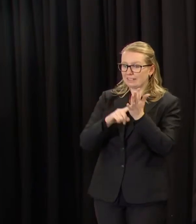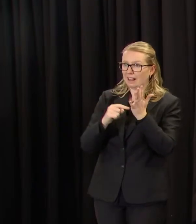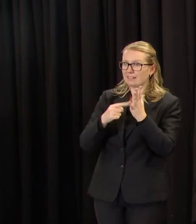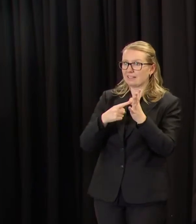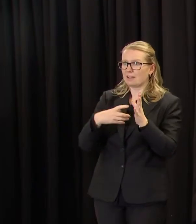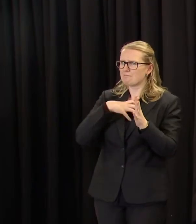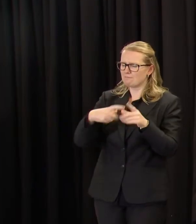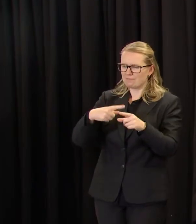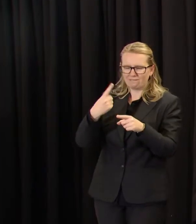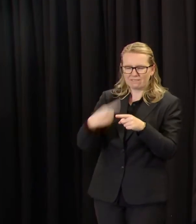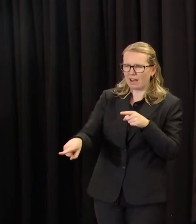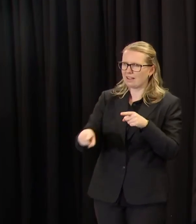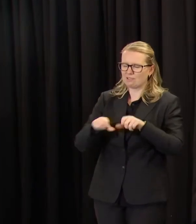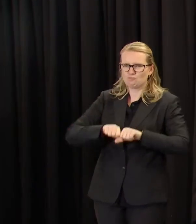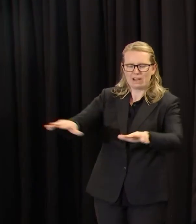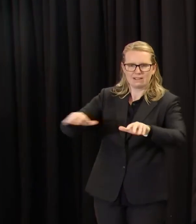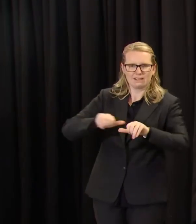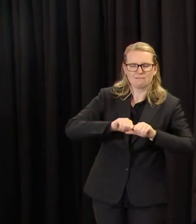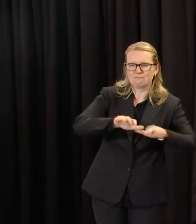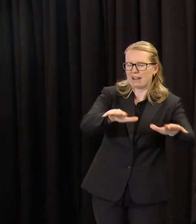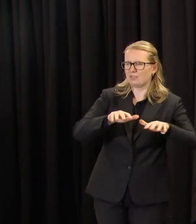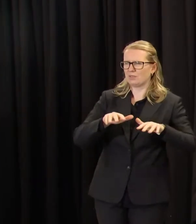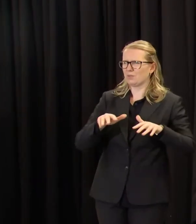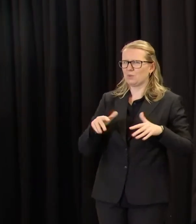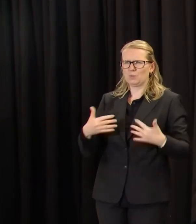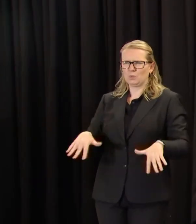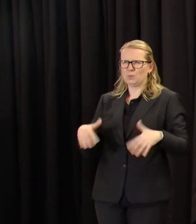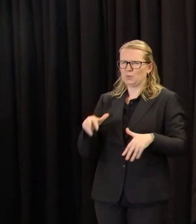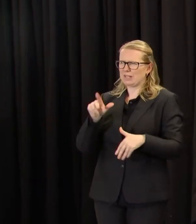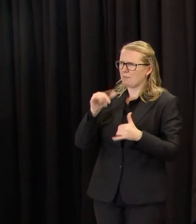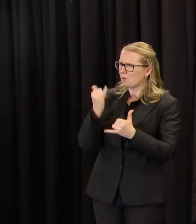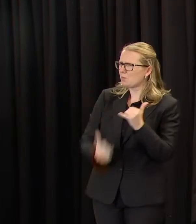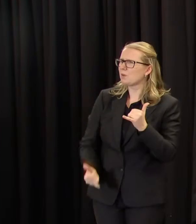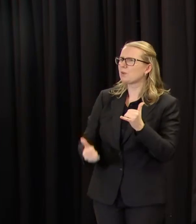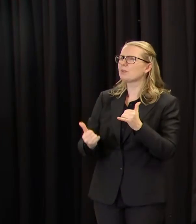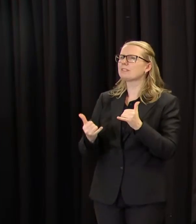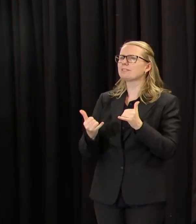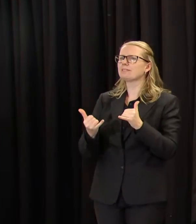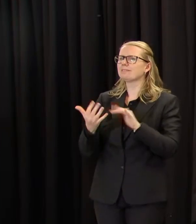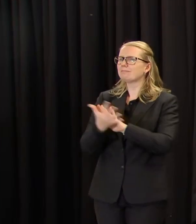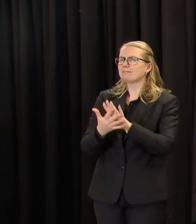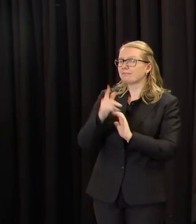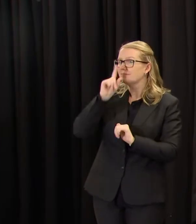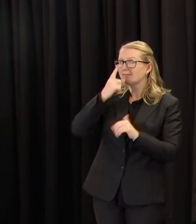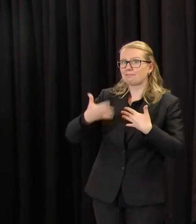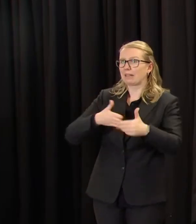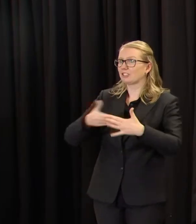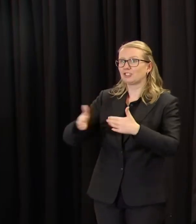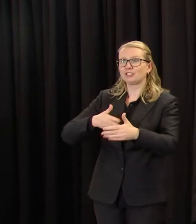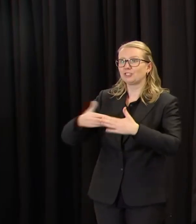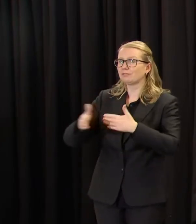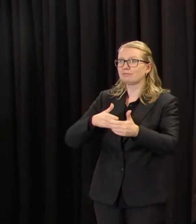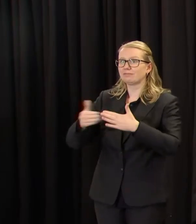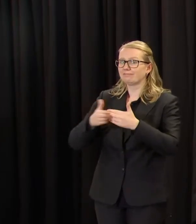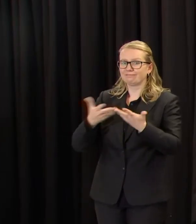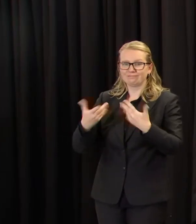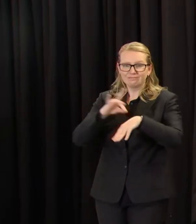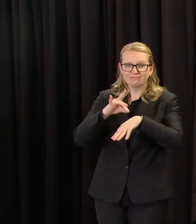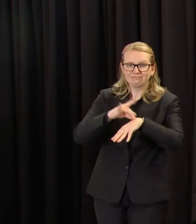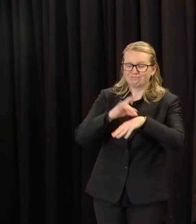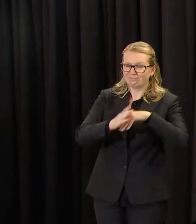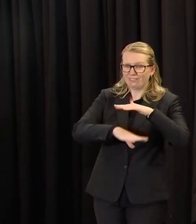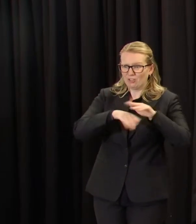faster than we can vaccinate people. And then it's not manageable. It just gets away from you. And I know what it's